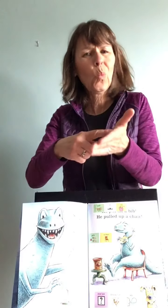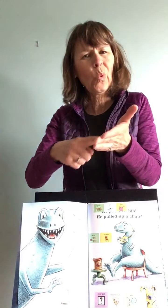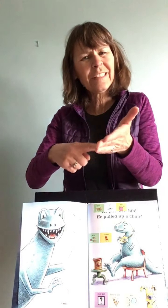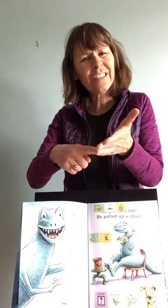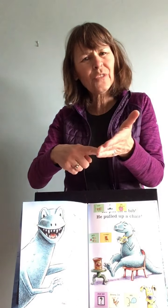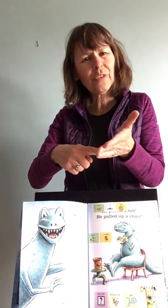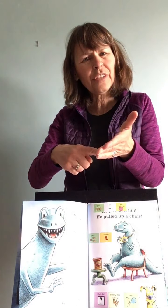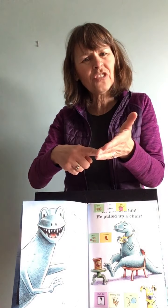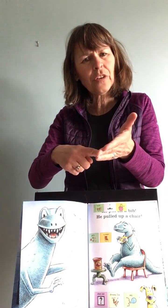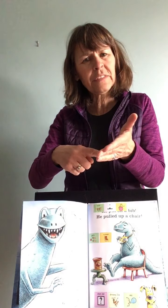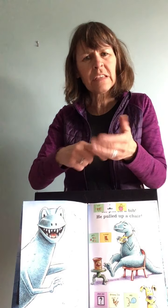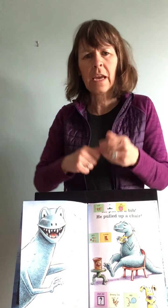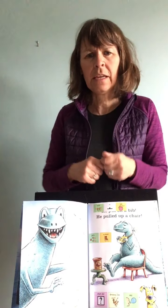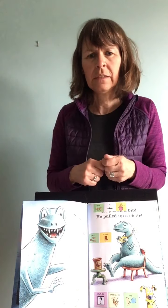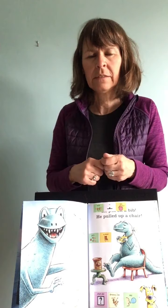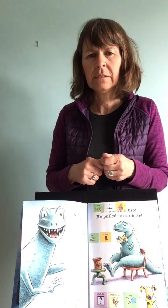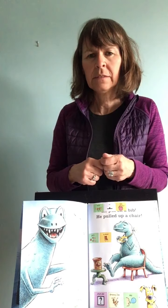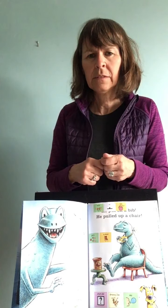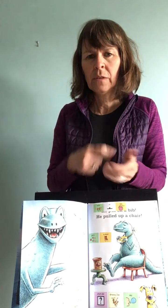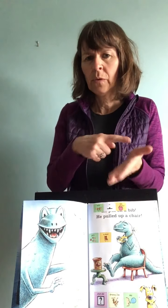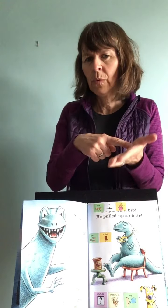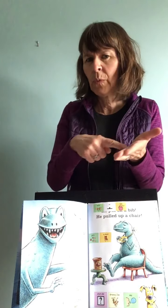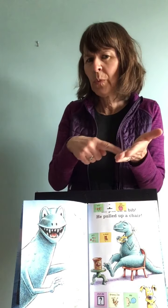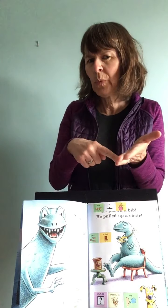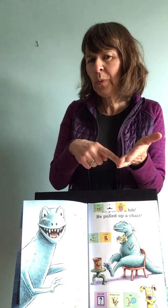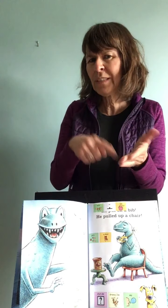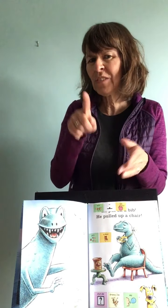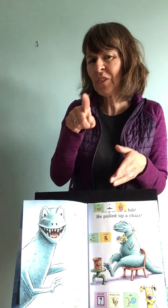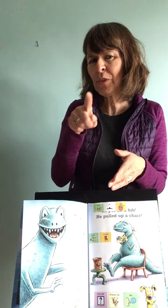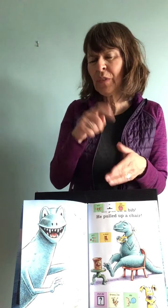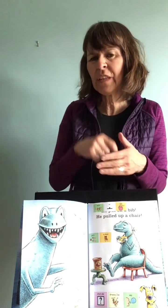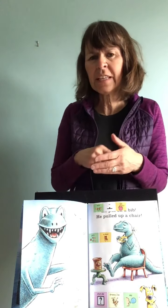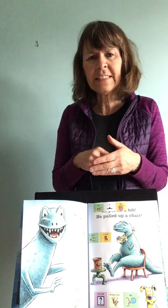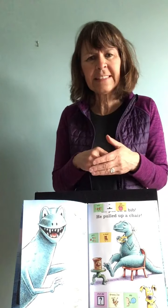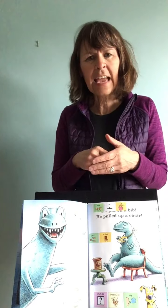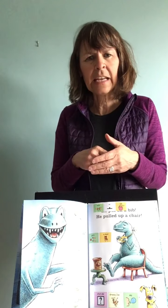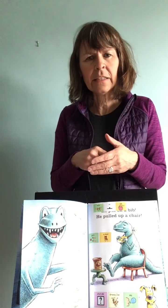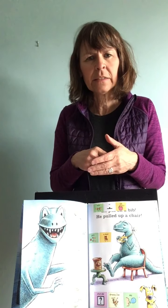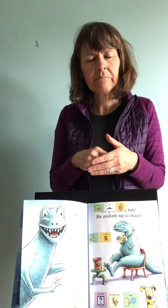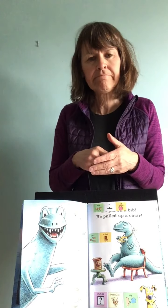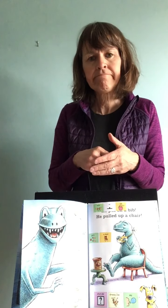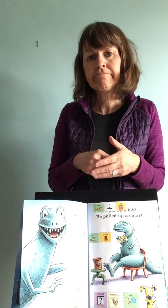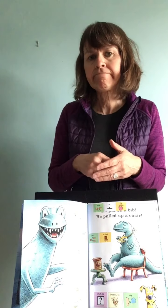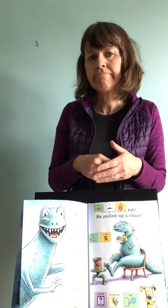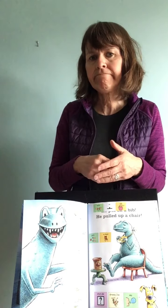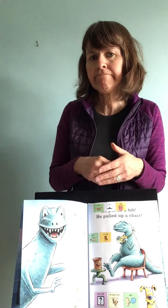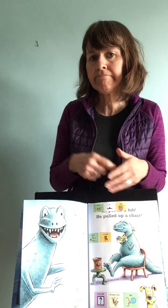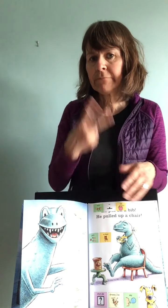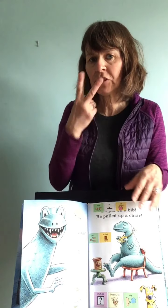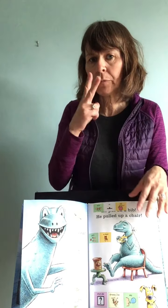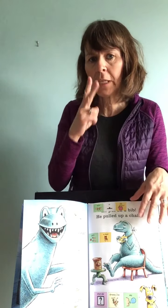What did Groovy Joe say? What do you think he said? Should we